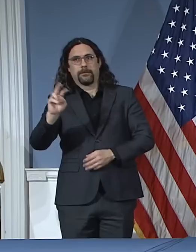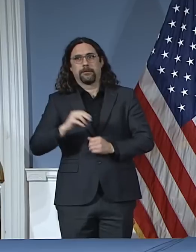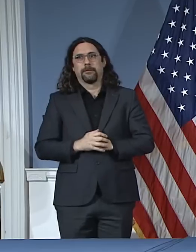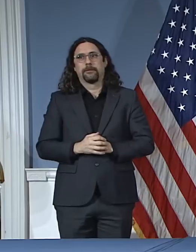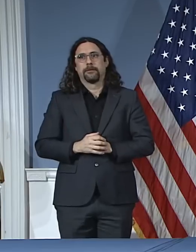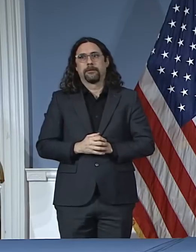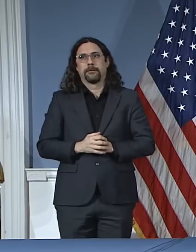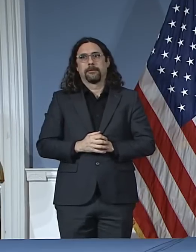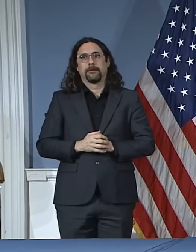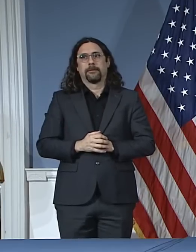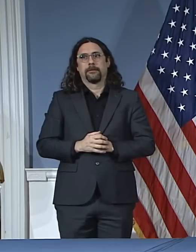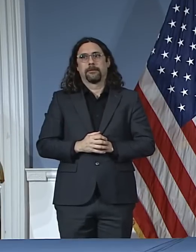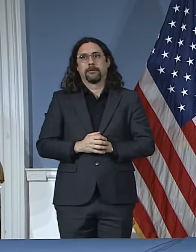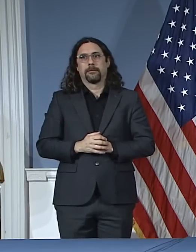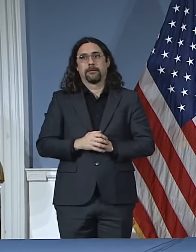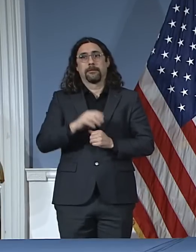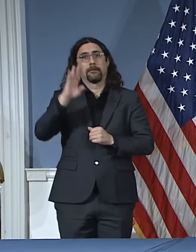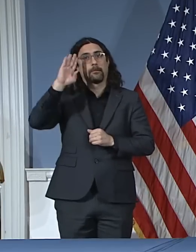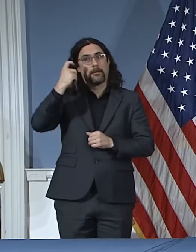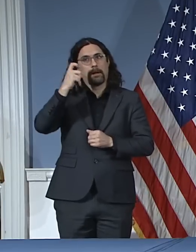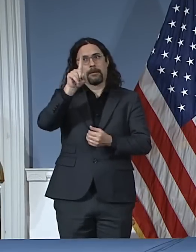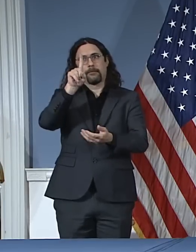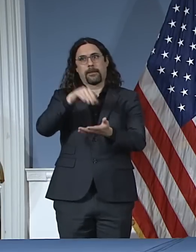Island, 593.